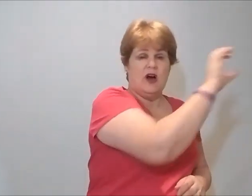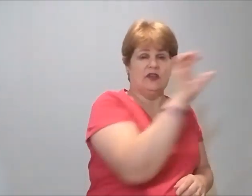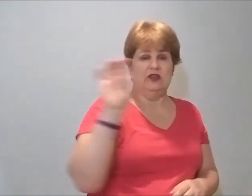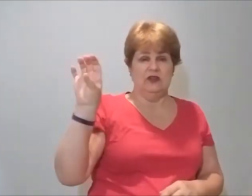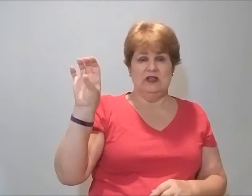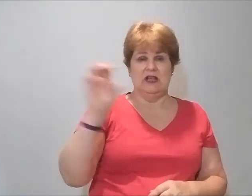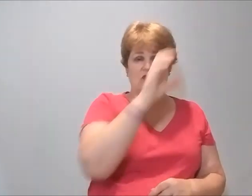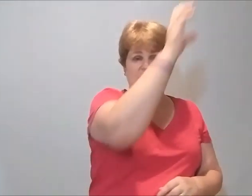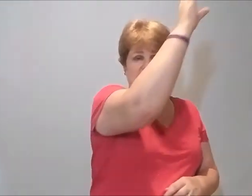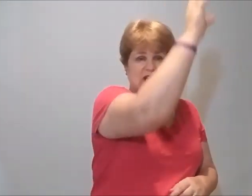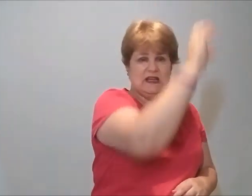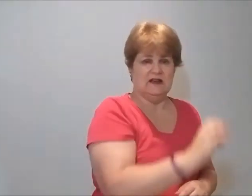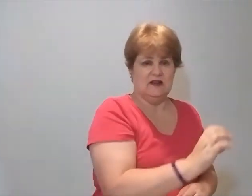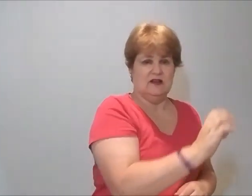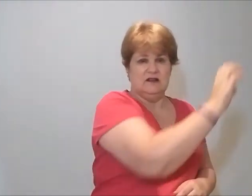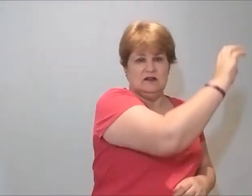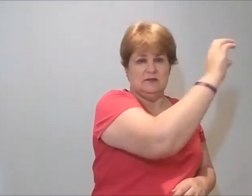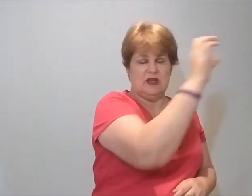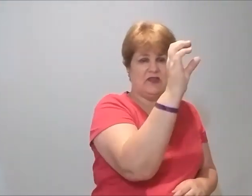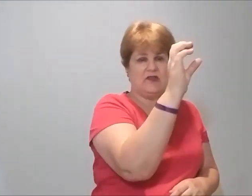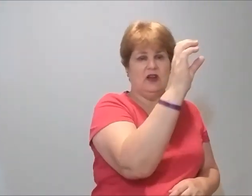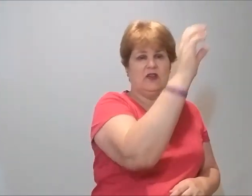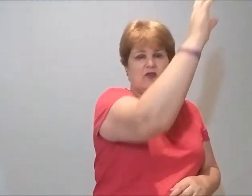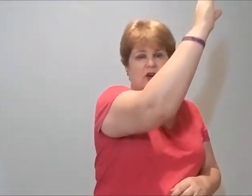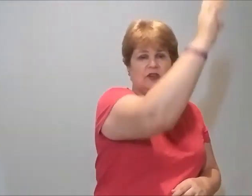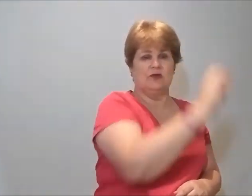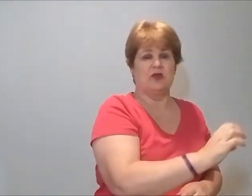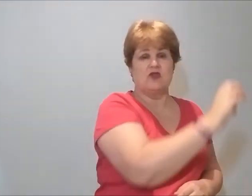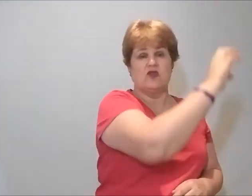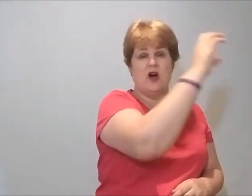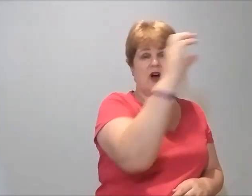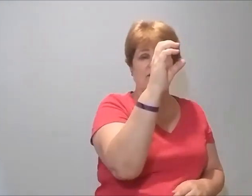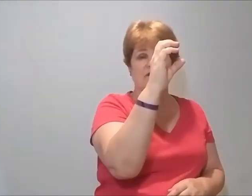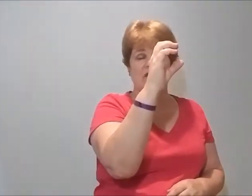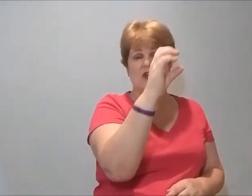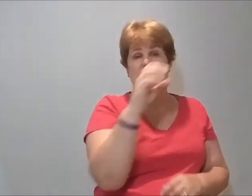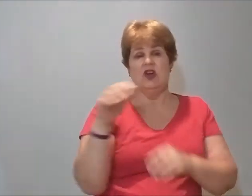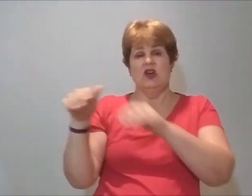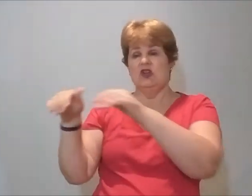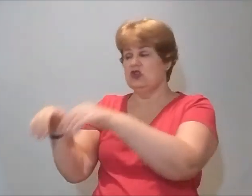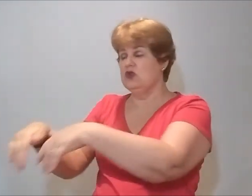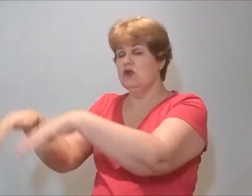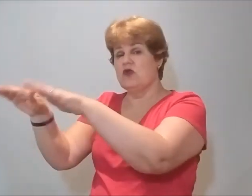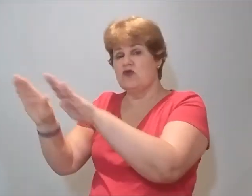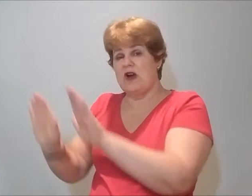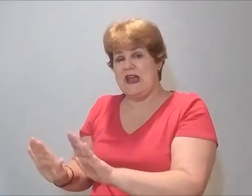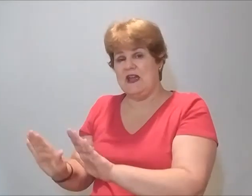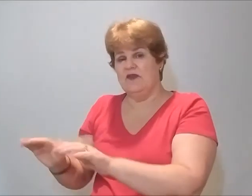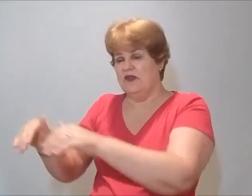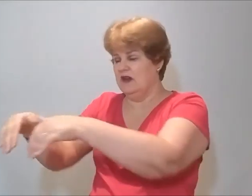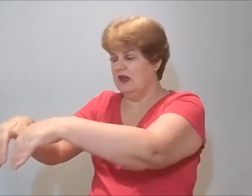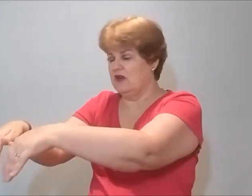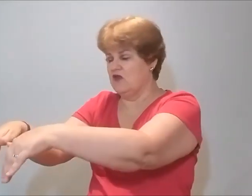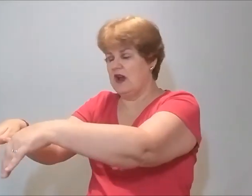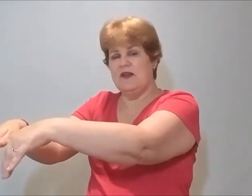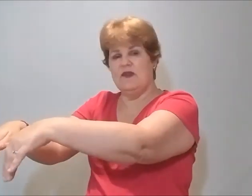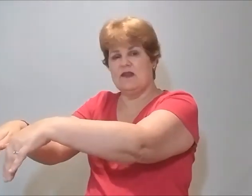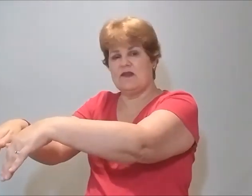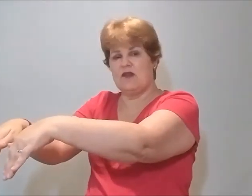cross, you take your C, make the sign of the cross, from the cross to the grave, and grave is